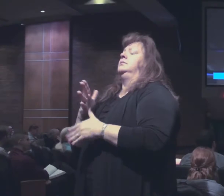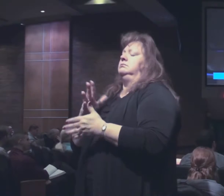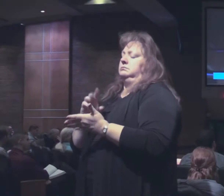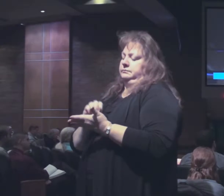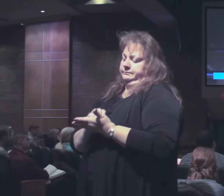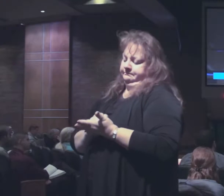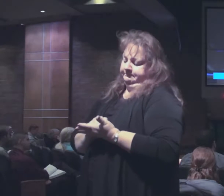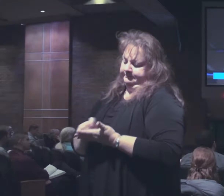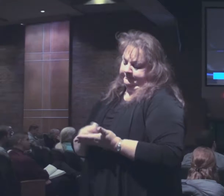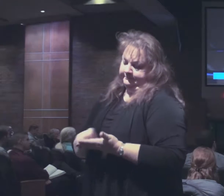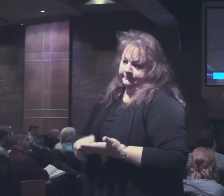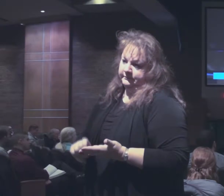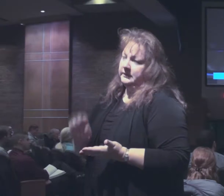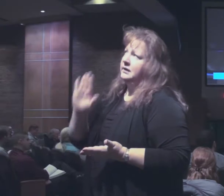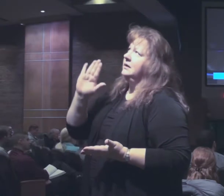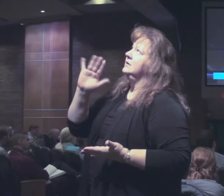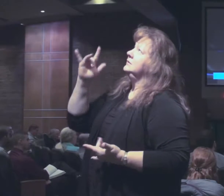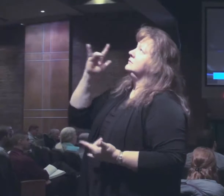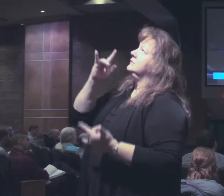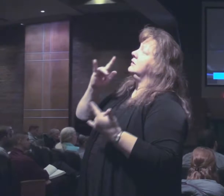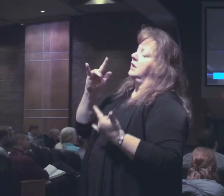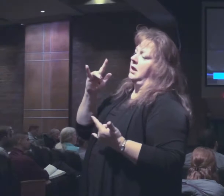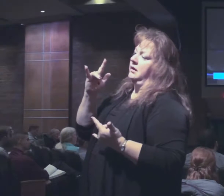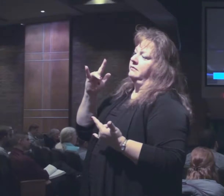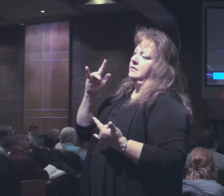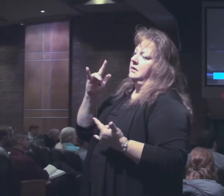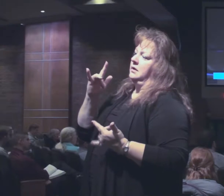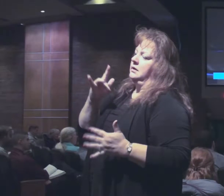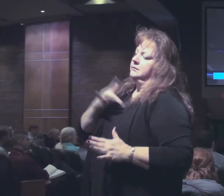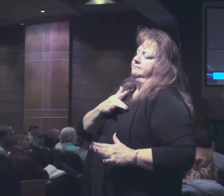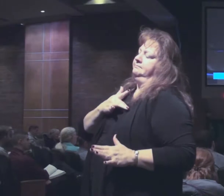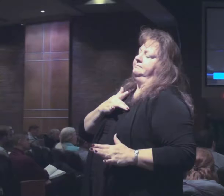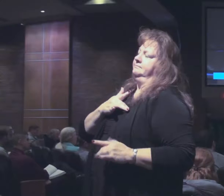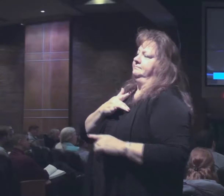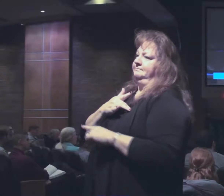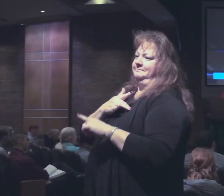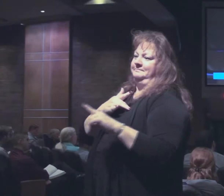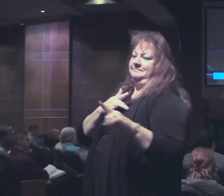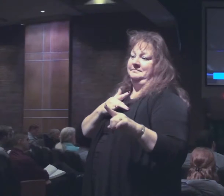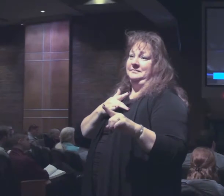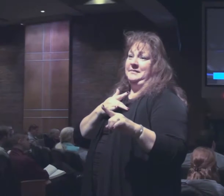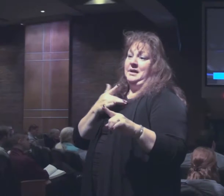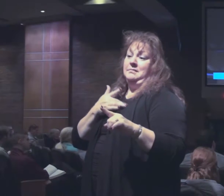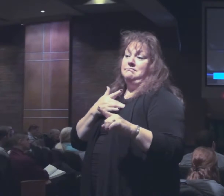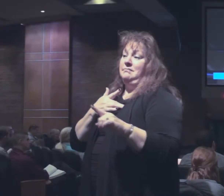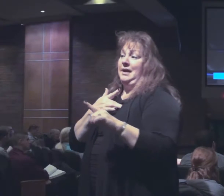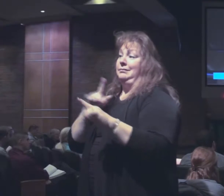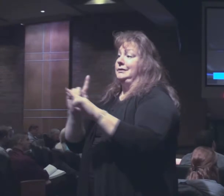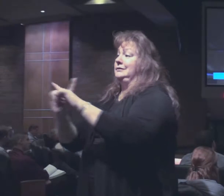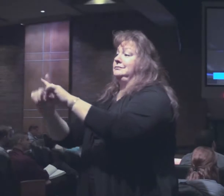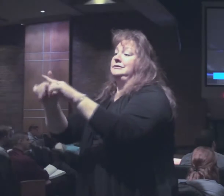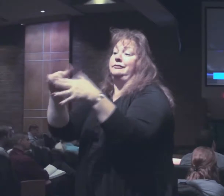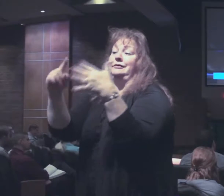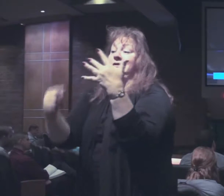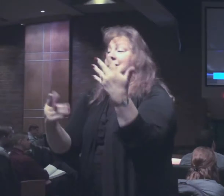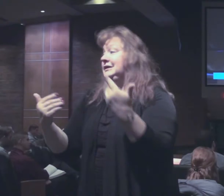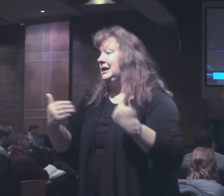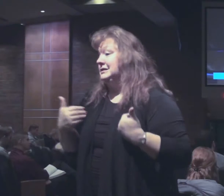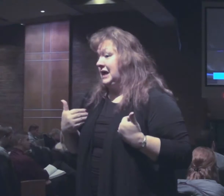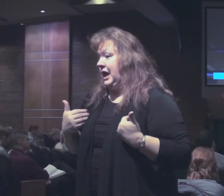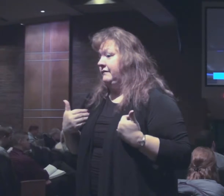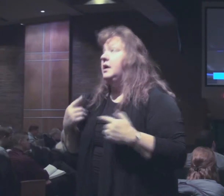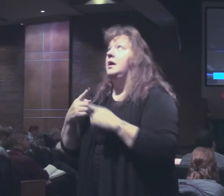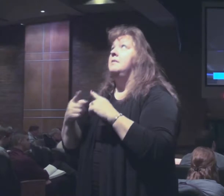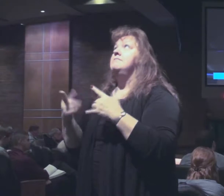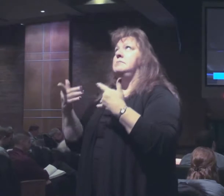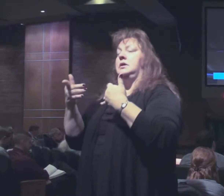provision. But it speaks to all of us, even though the details are not the same. Come back to 1